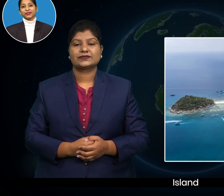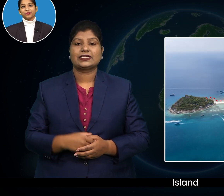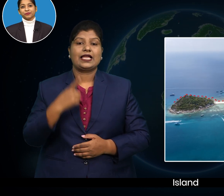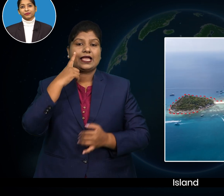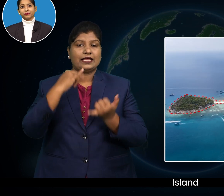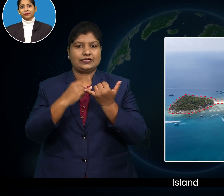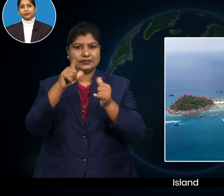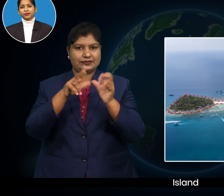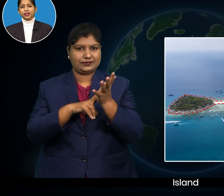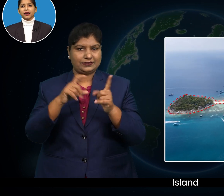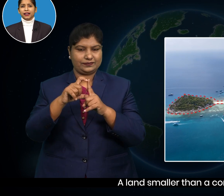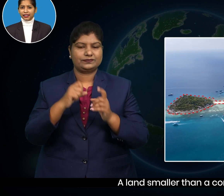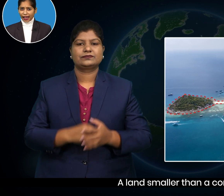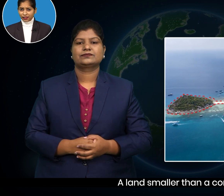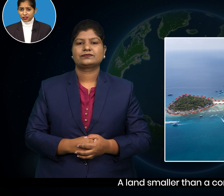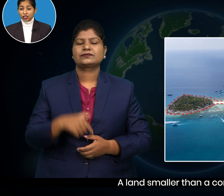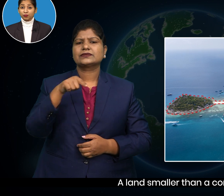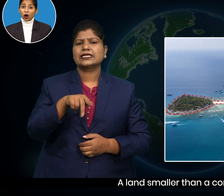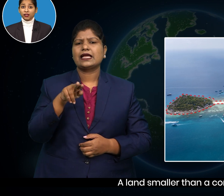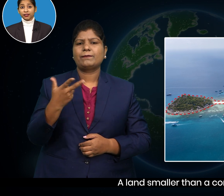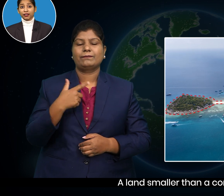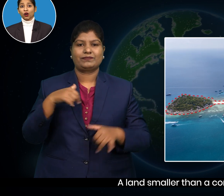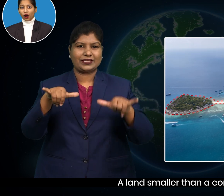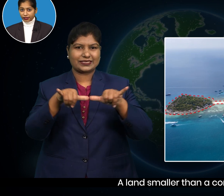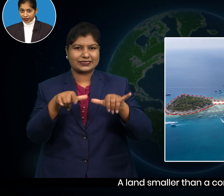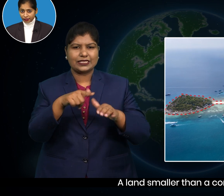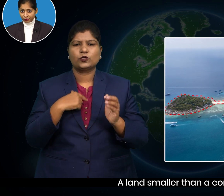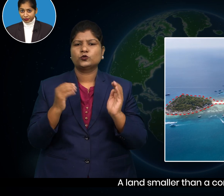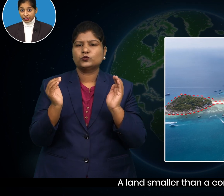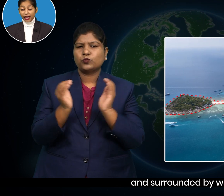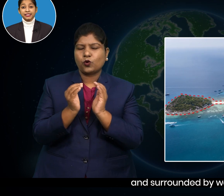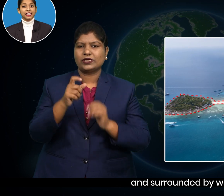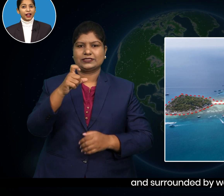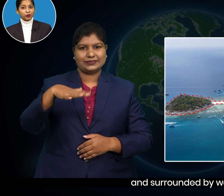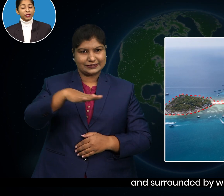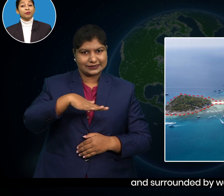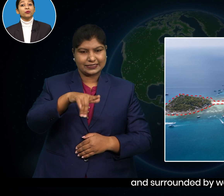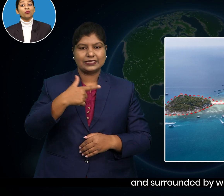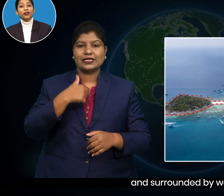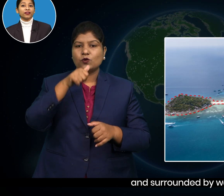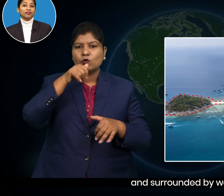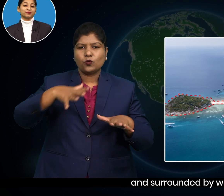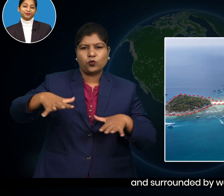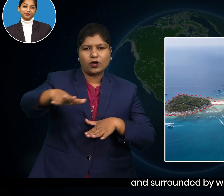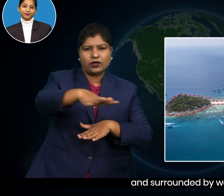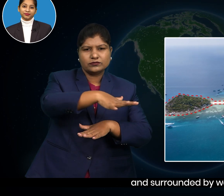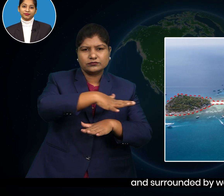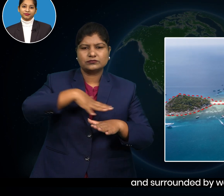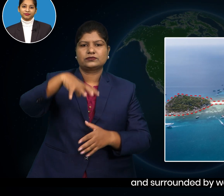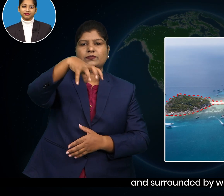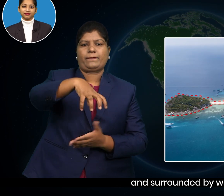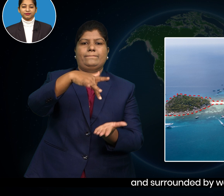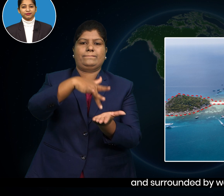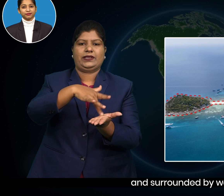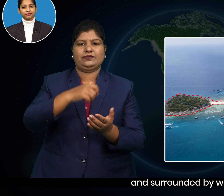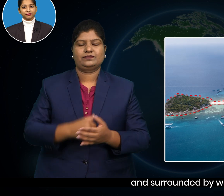Island. A land smaller than a continent and surrounded by water.